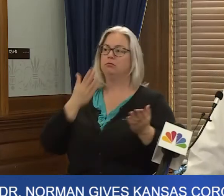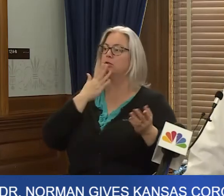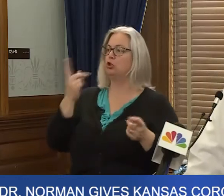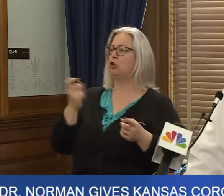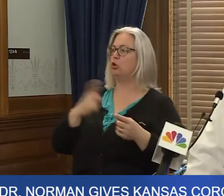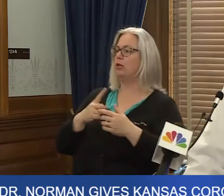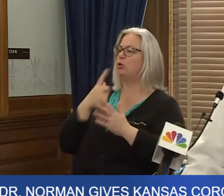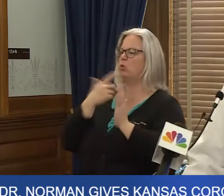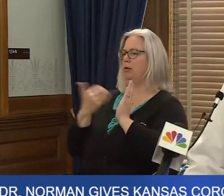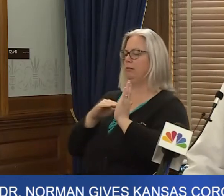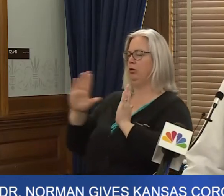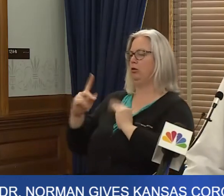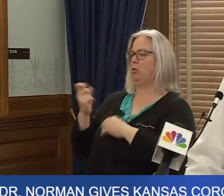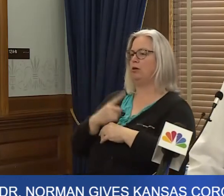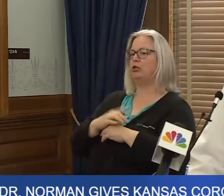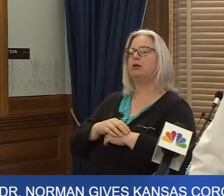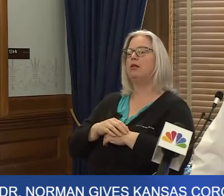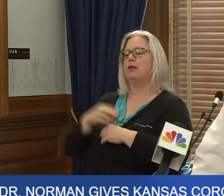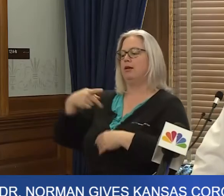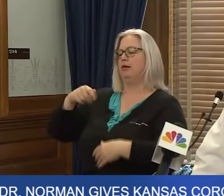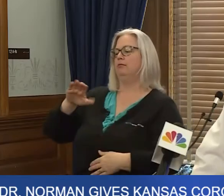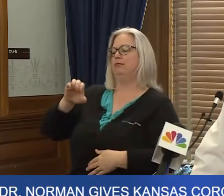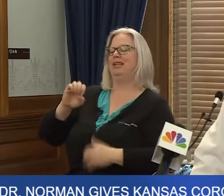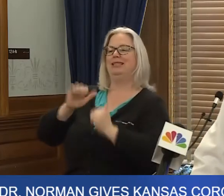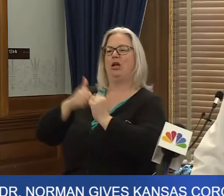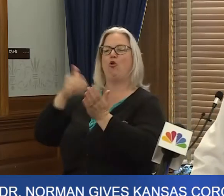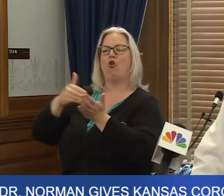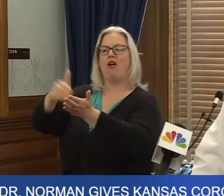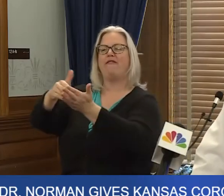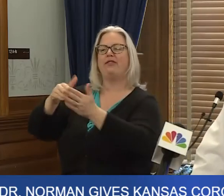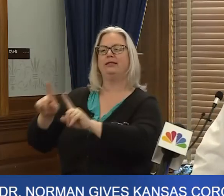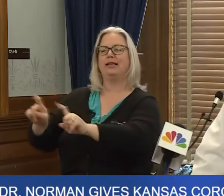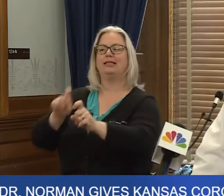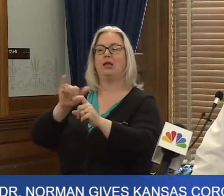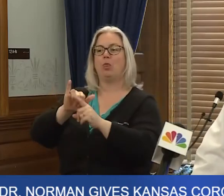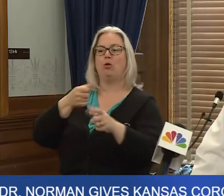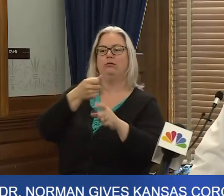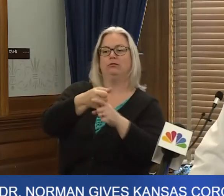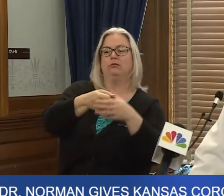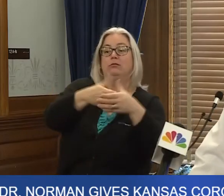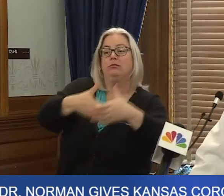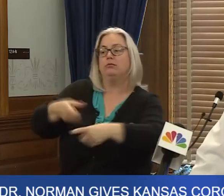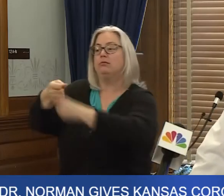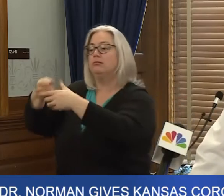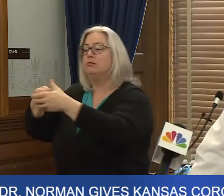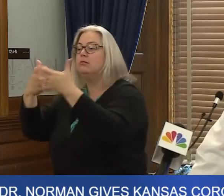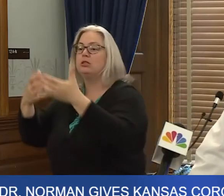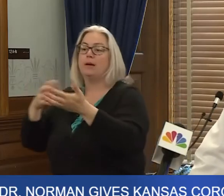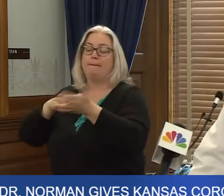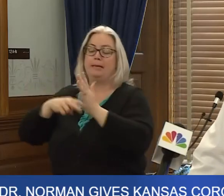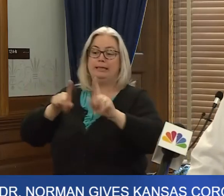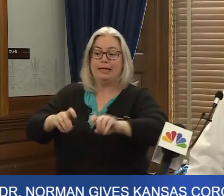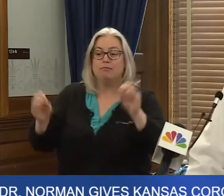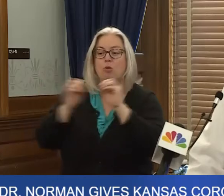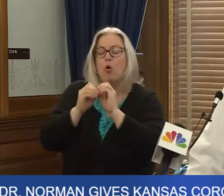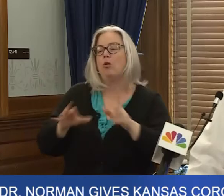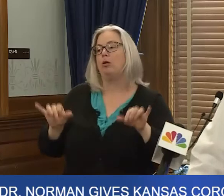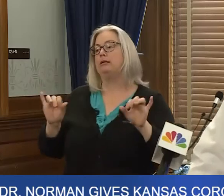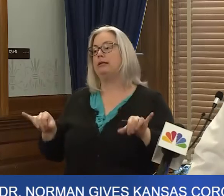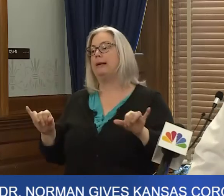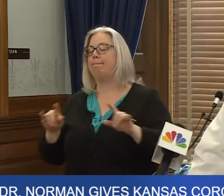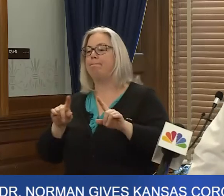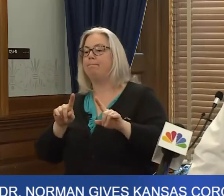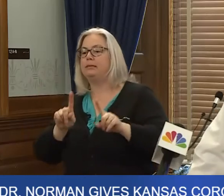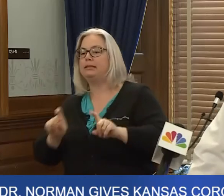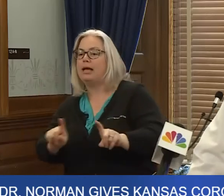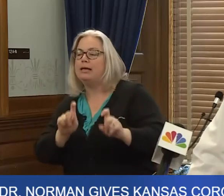Celia. The question is the pace of testing in those kind of hotbed areas going up, going down, or staying the same? And I